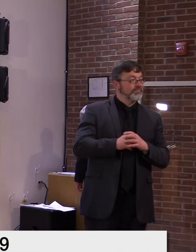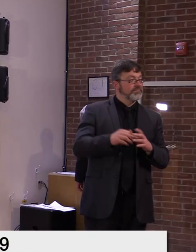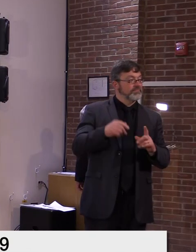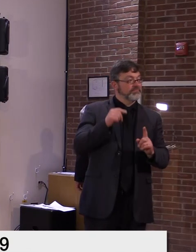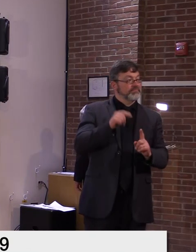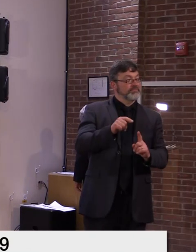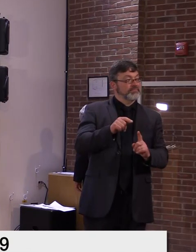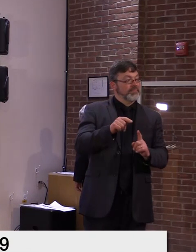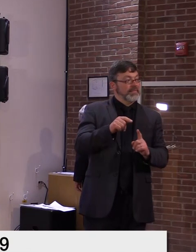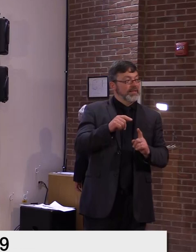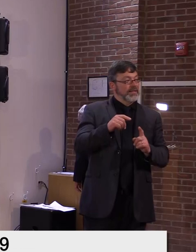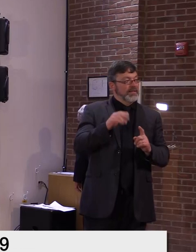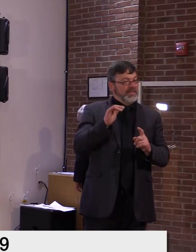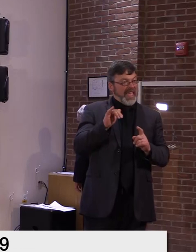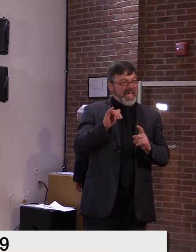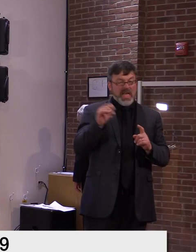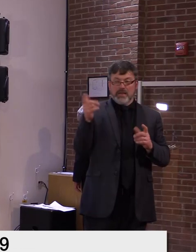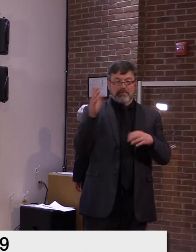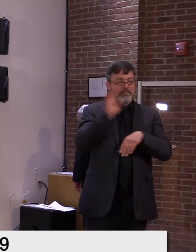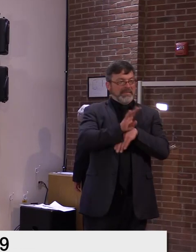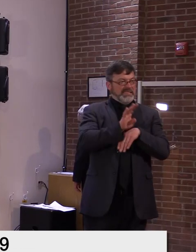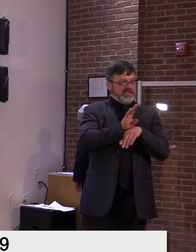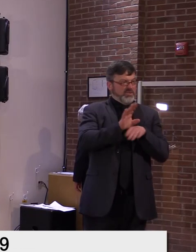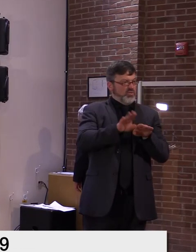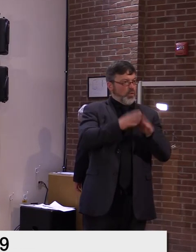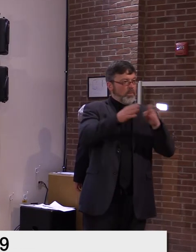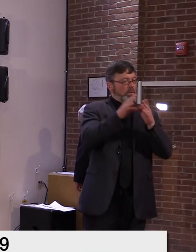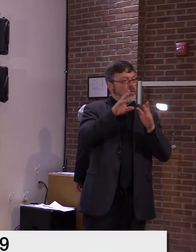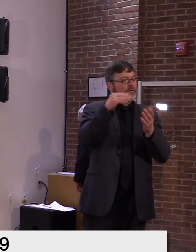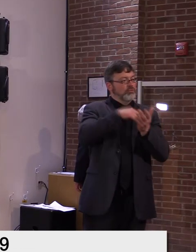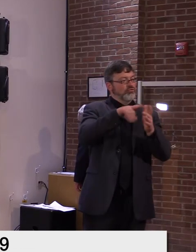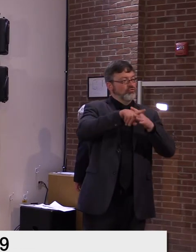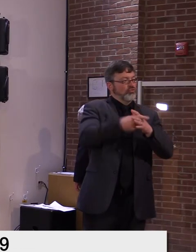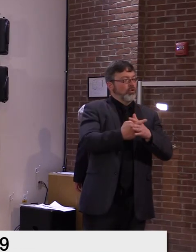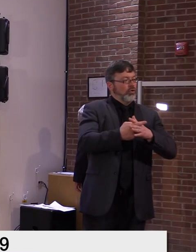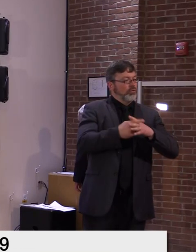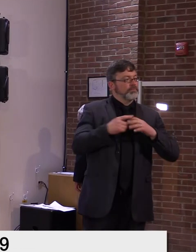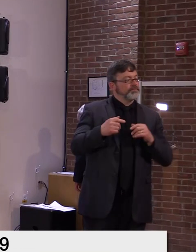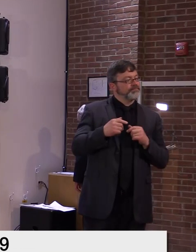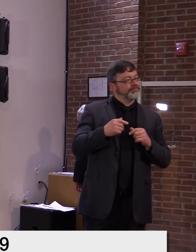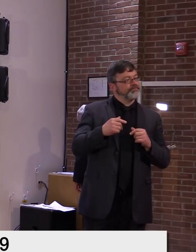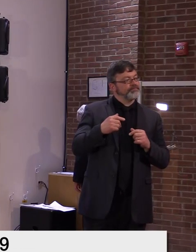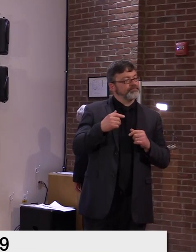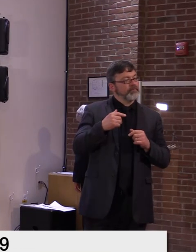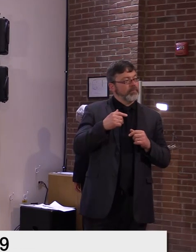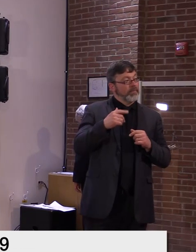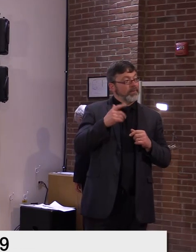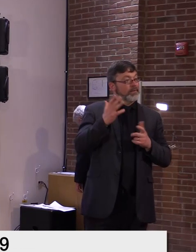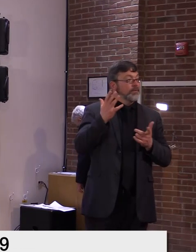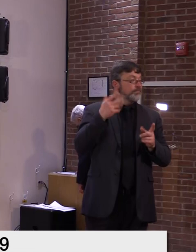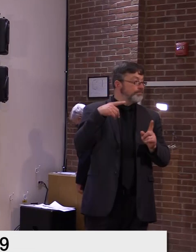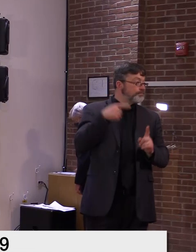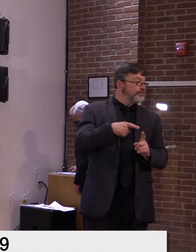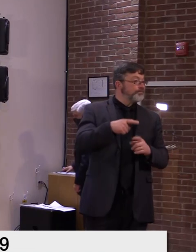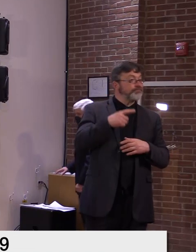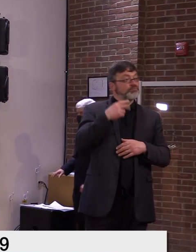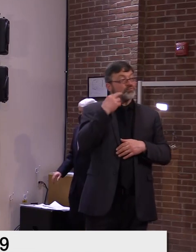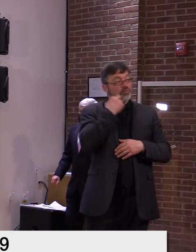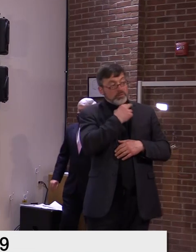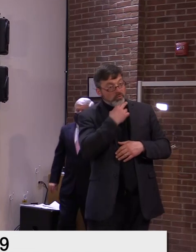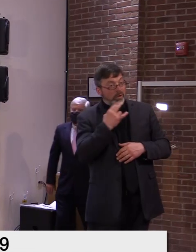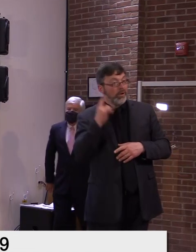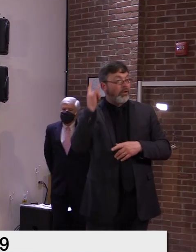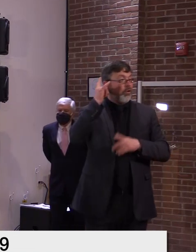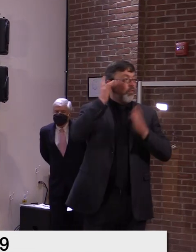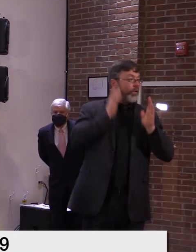they're being asked to take on elevated risk with the guidelines relaxing on May 1. They are proposing that the state should allow a